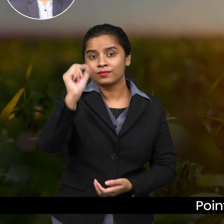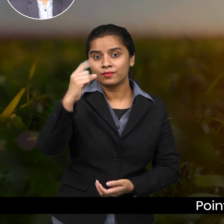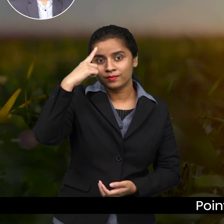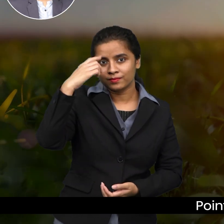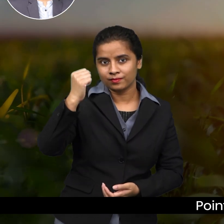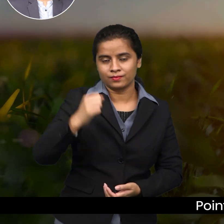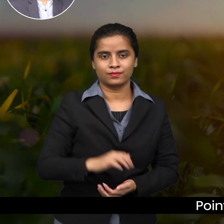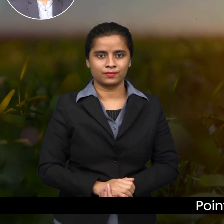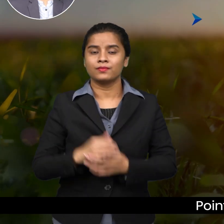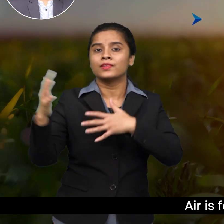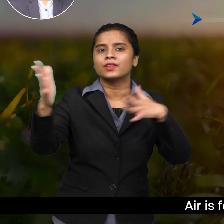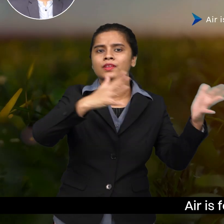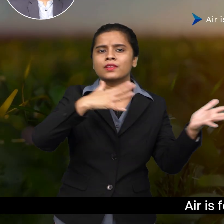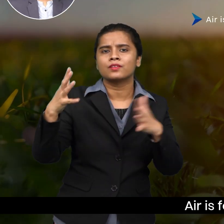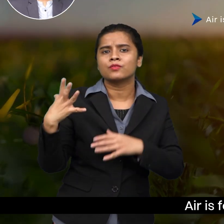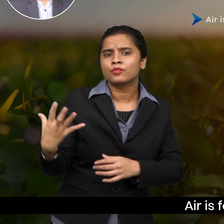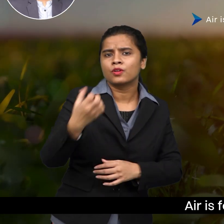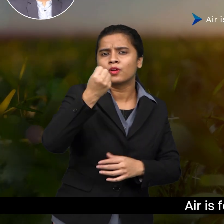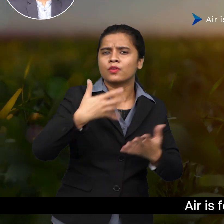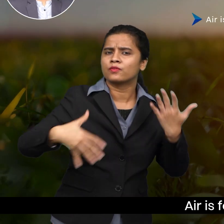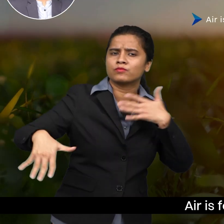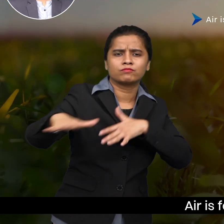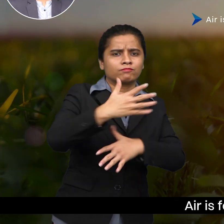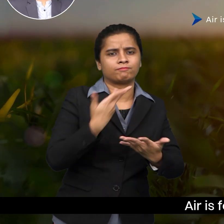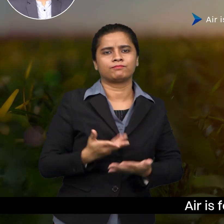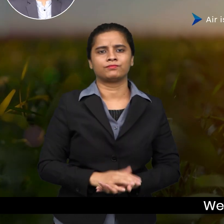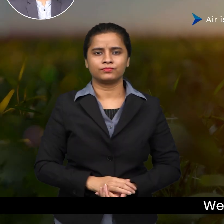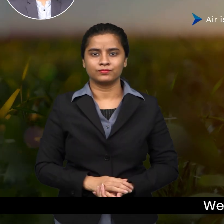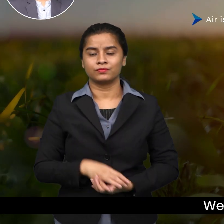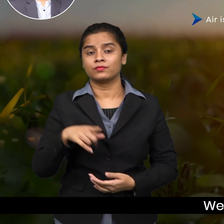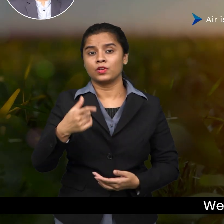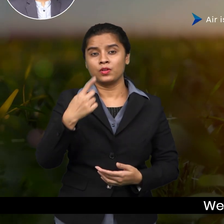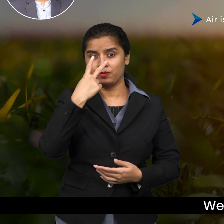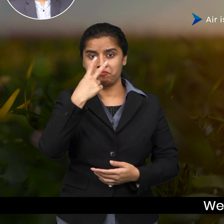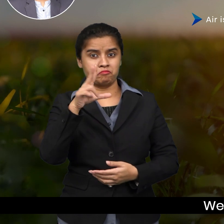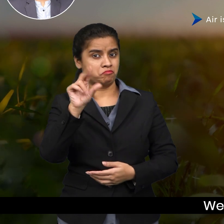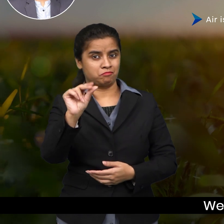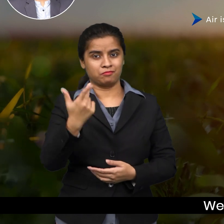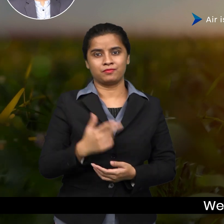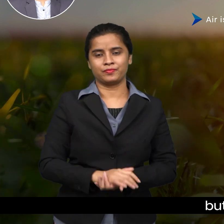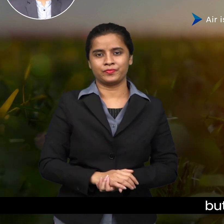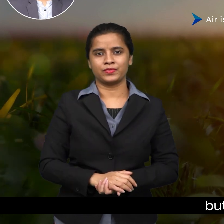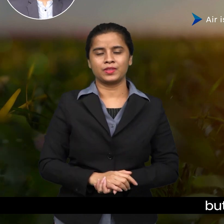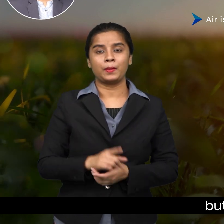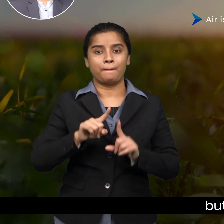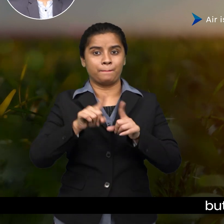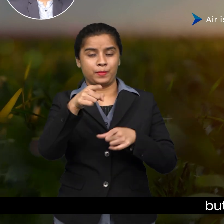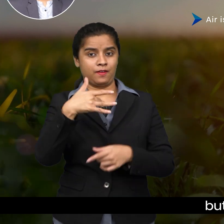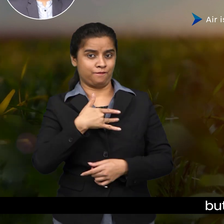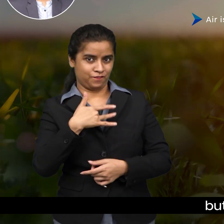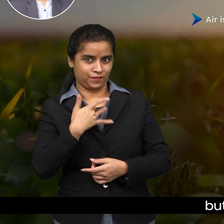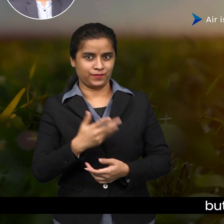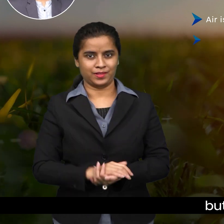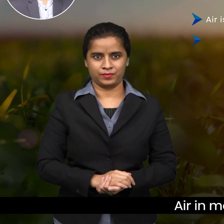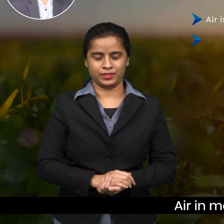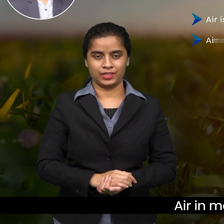Points to remember: air is found everywhere. We cannot see air, but we can feel